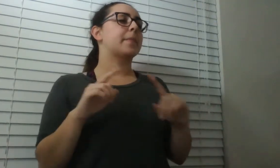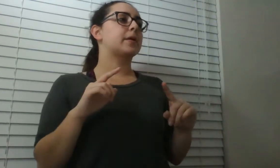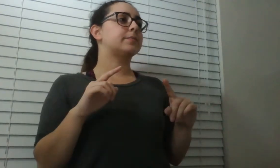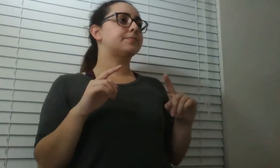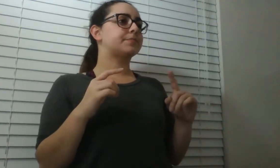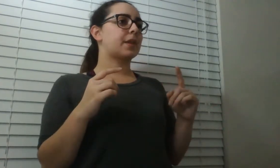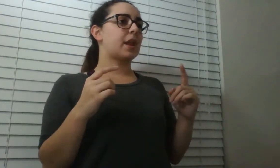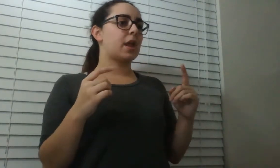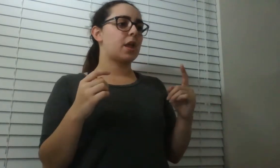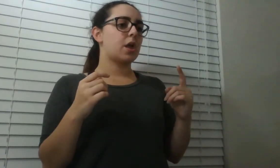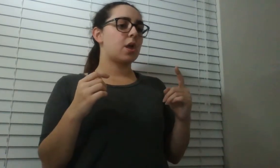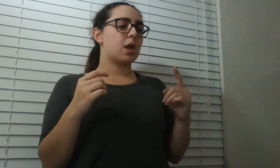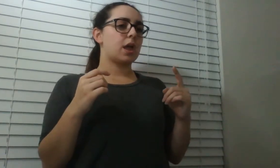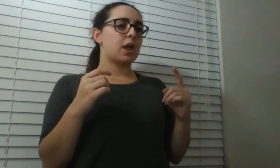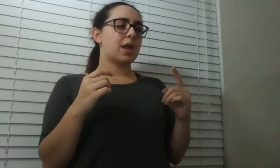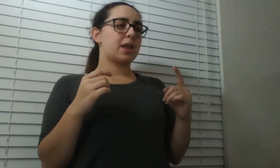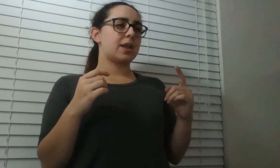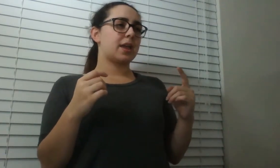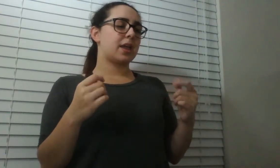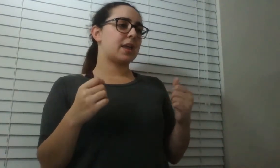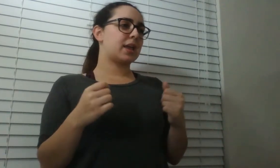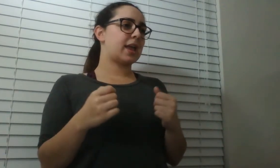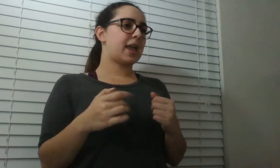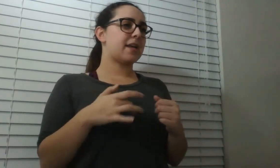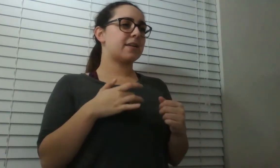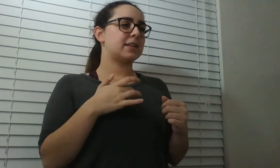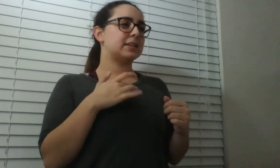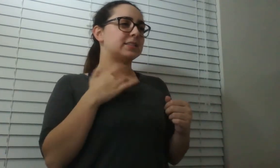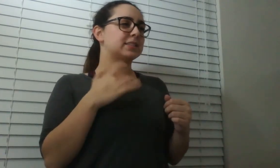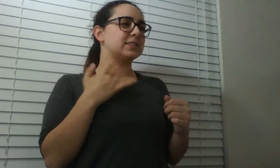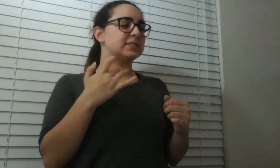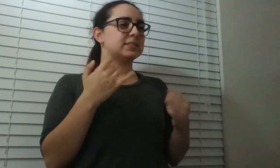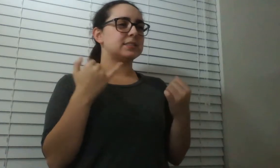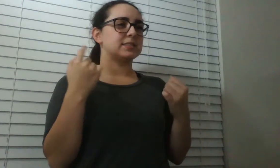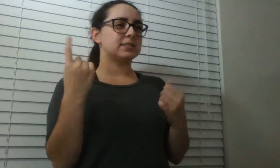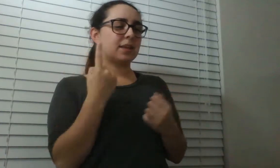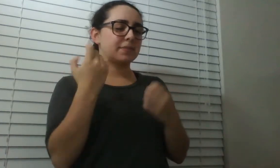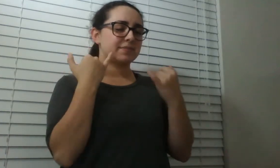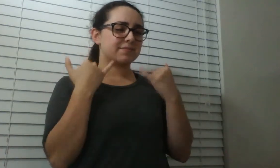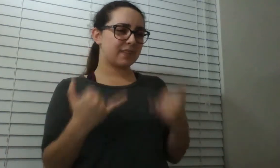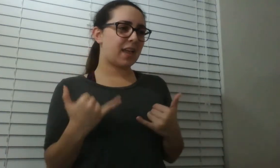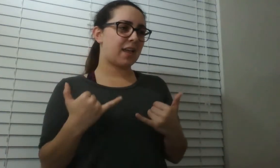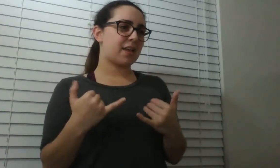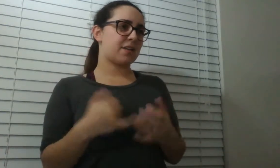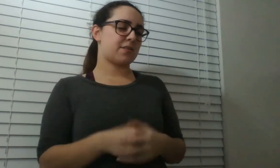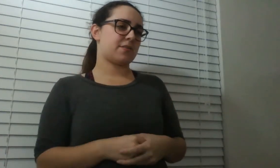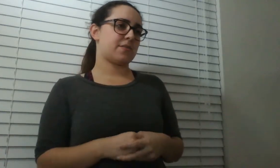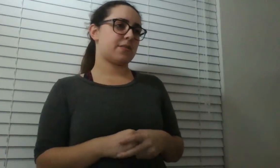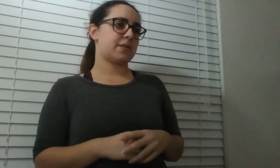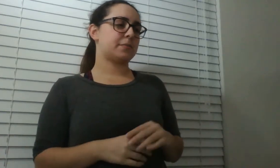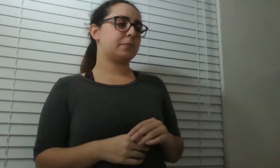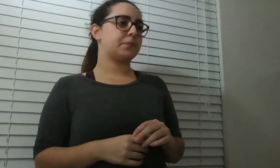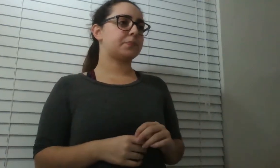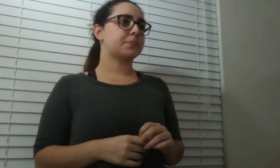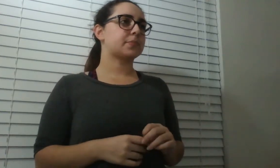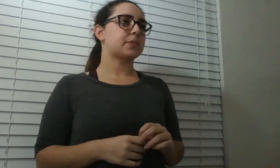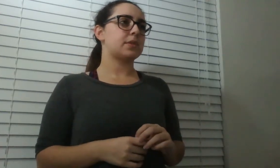in 20 years from now, if they treat us with affectionate contempt, we'll be doing really well. But that doesn't change